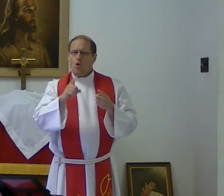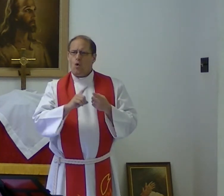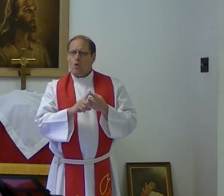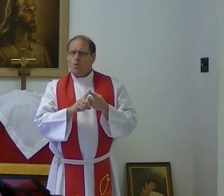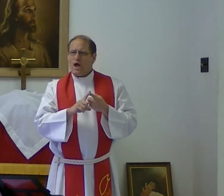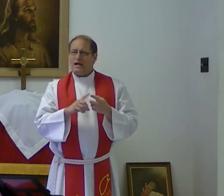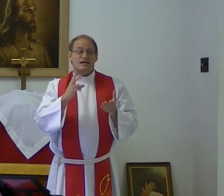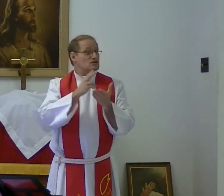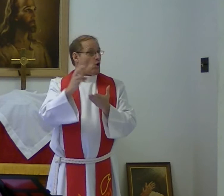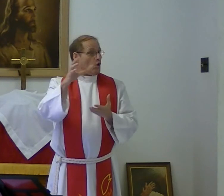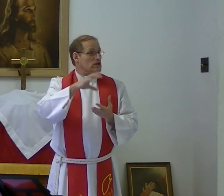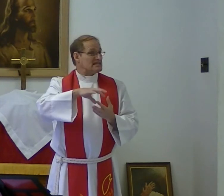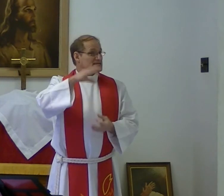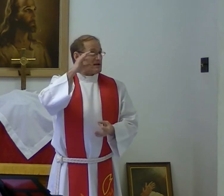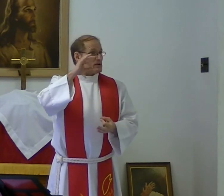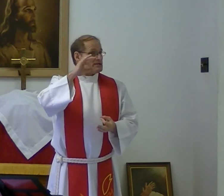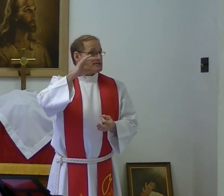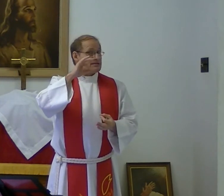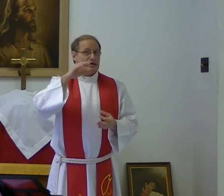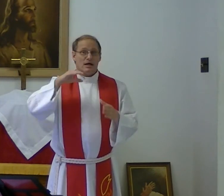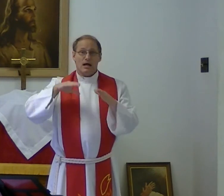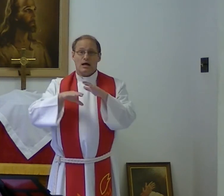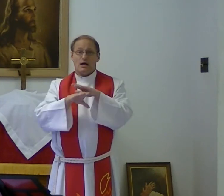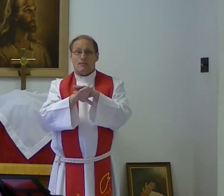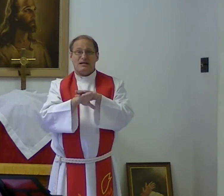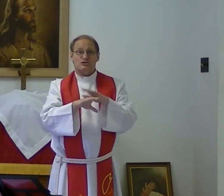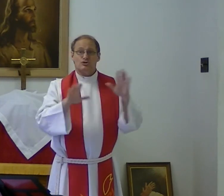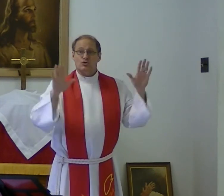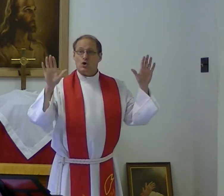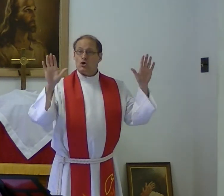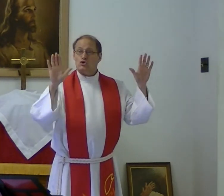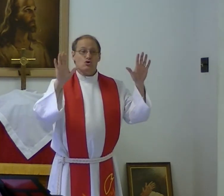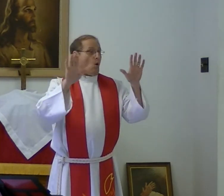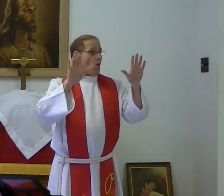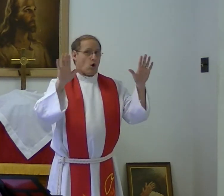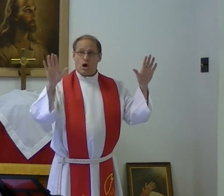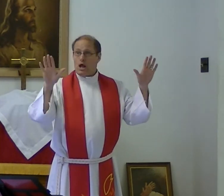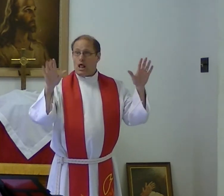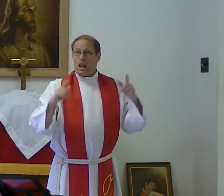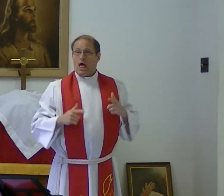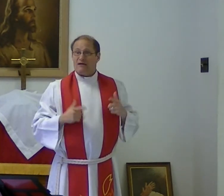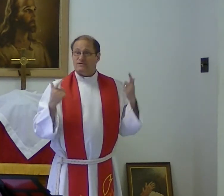When did the Holy Spirit come into your Lord's life?